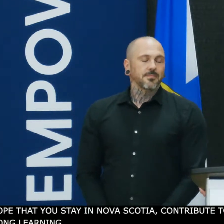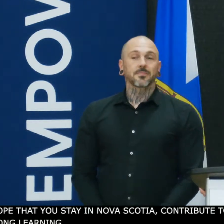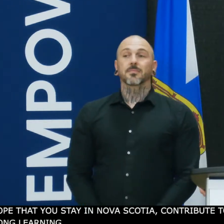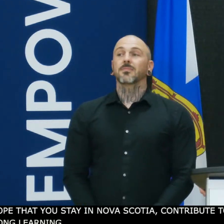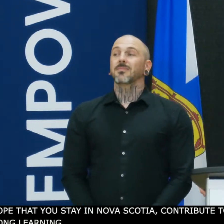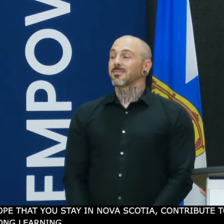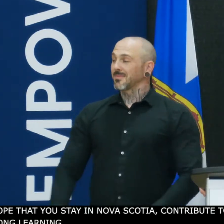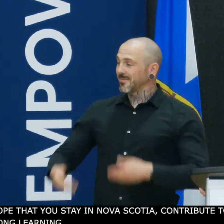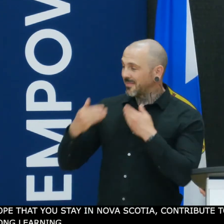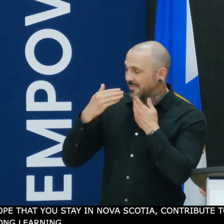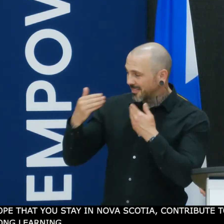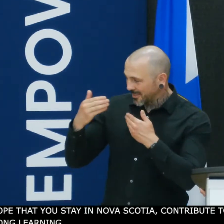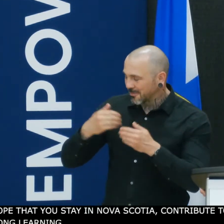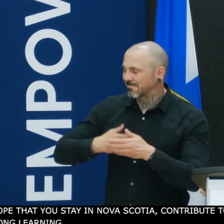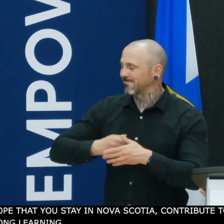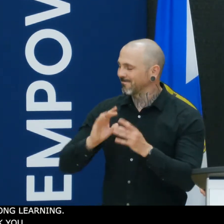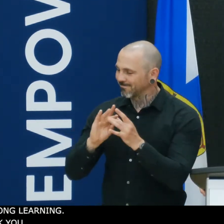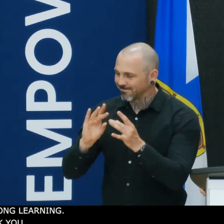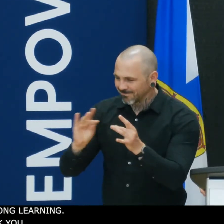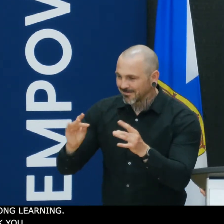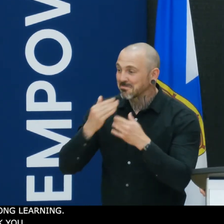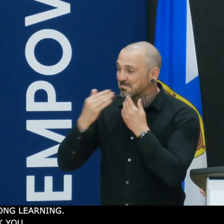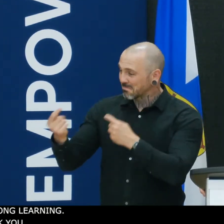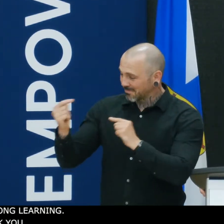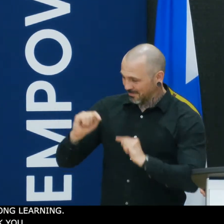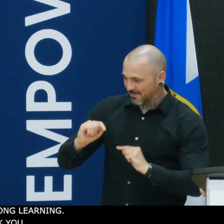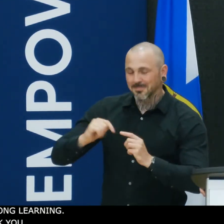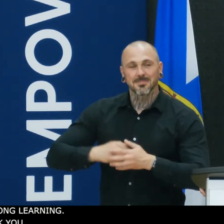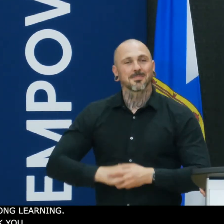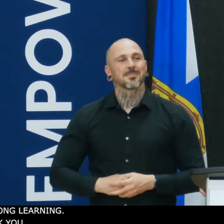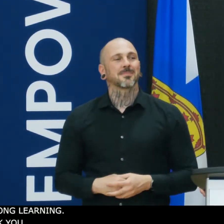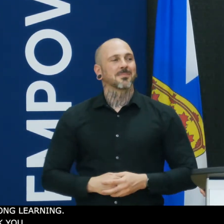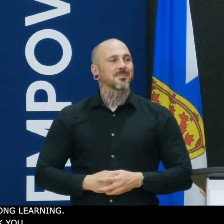Thank you, Minister Lohr, for your wonderful message and for being with us today.